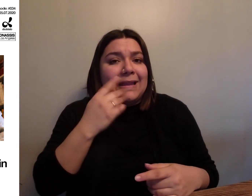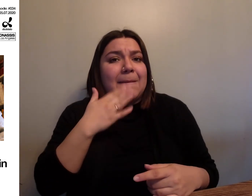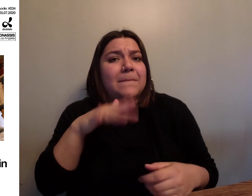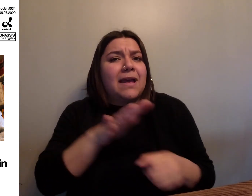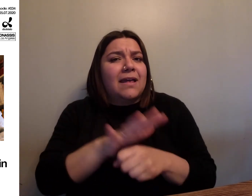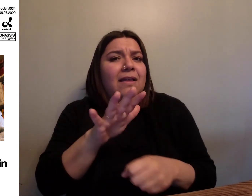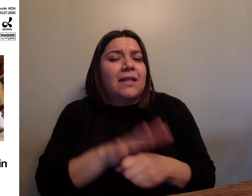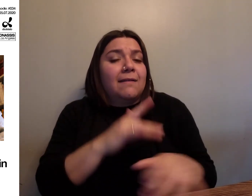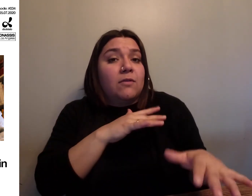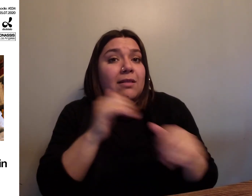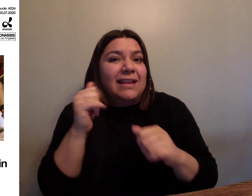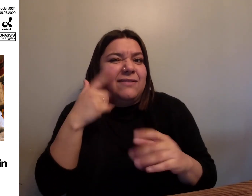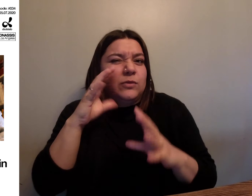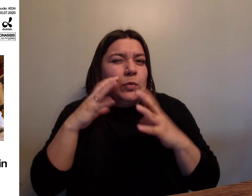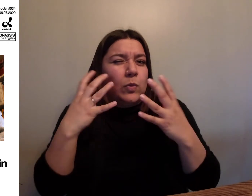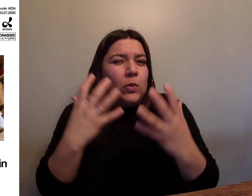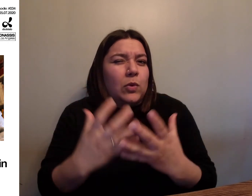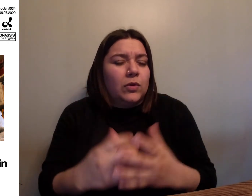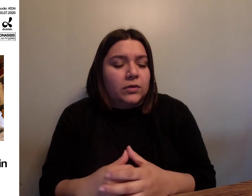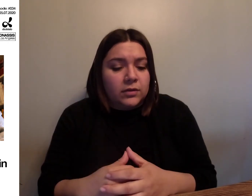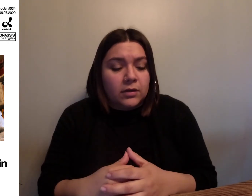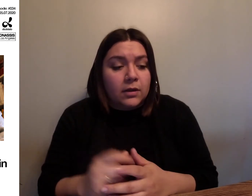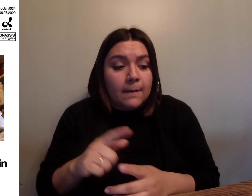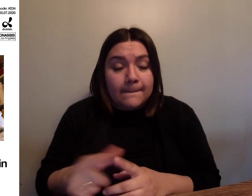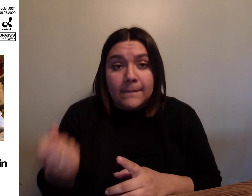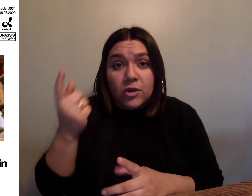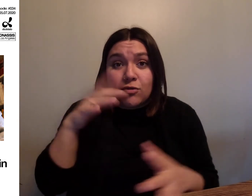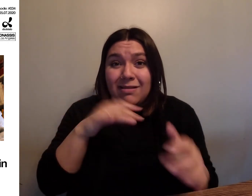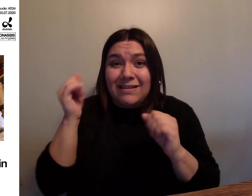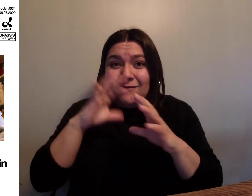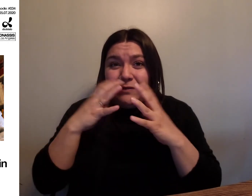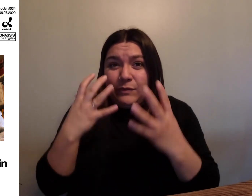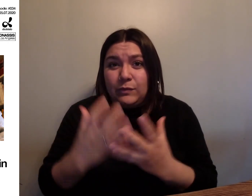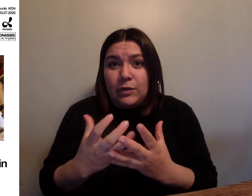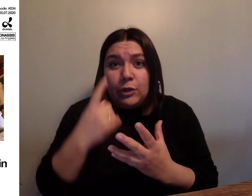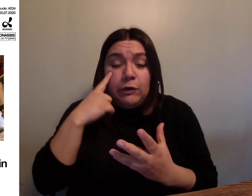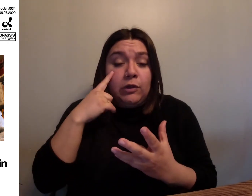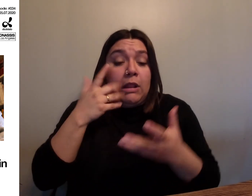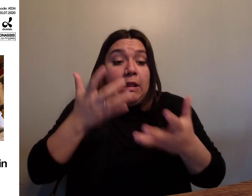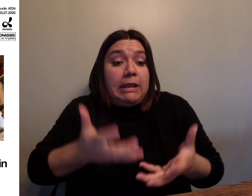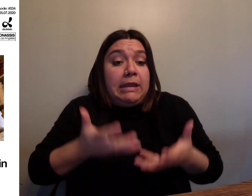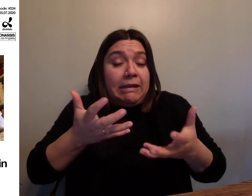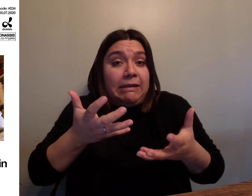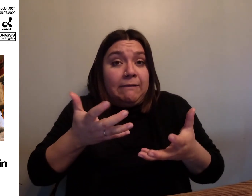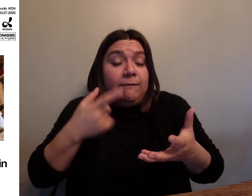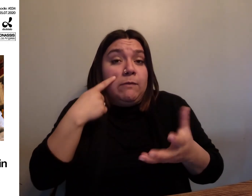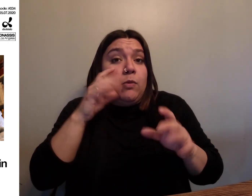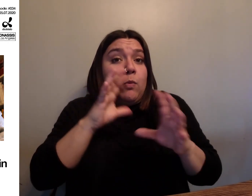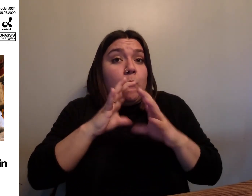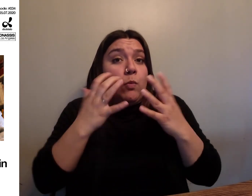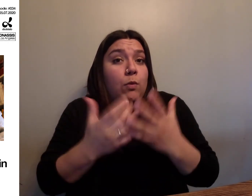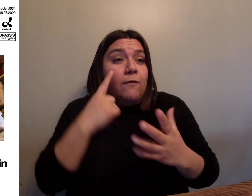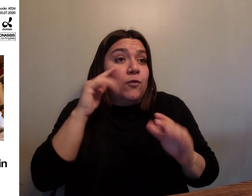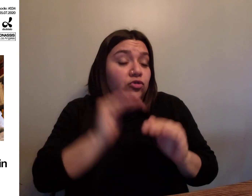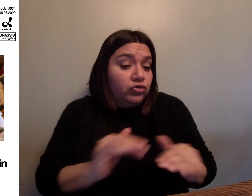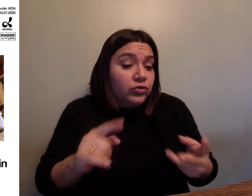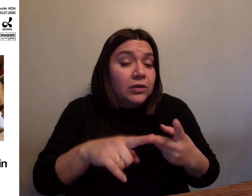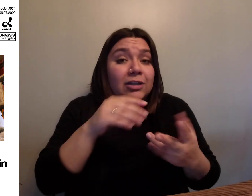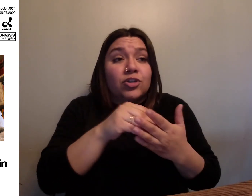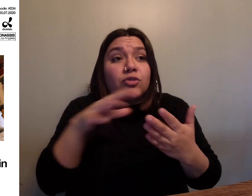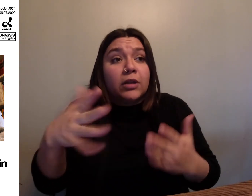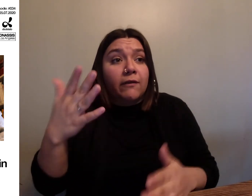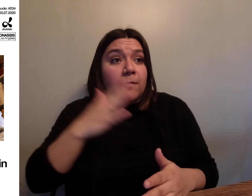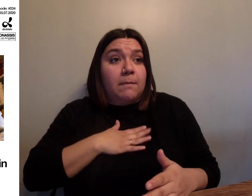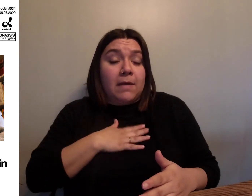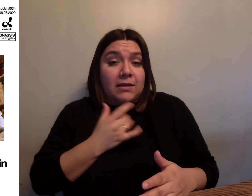bad enough to leave this world, but to leave this world to our children and to our students, because